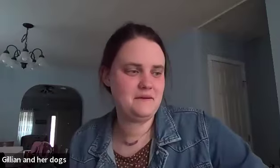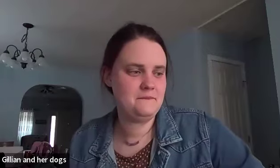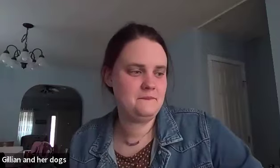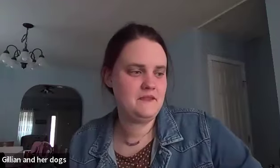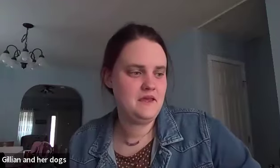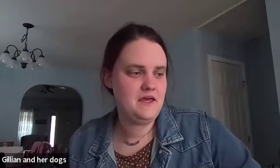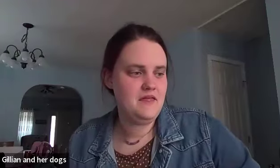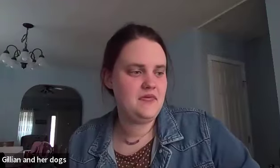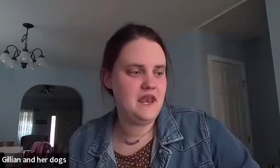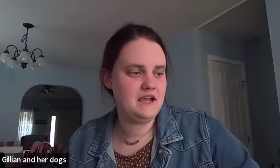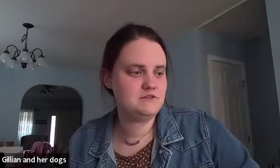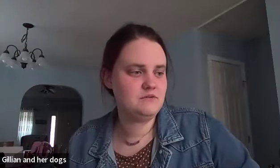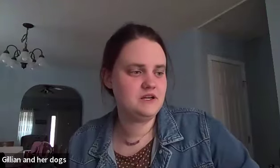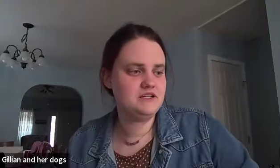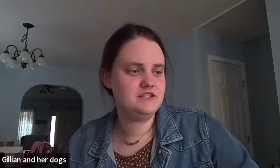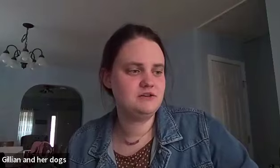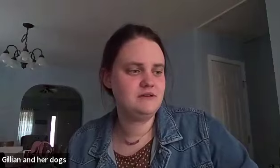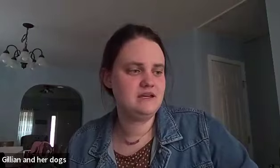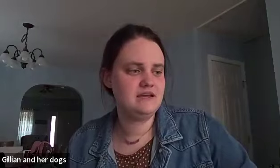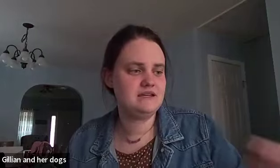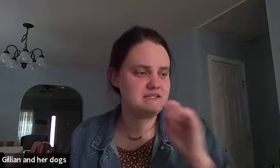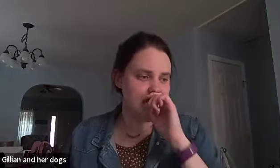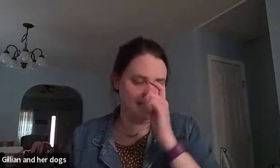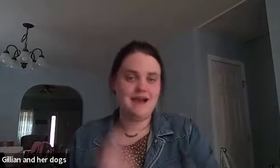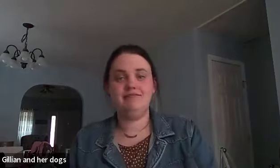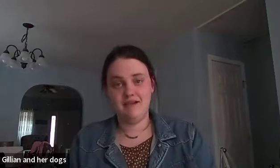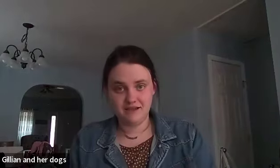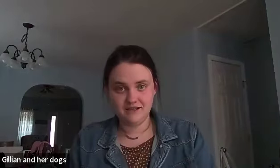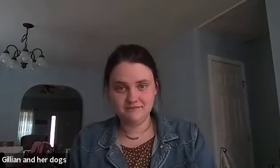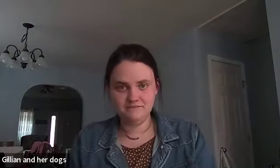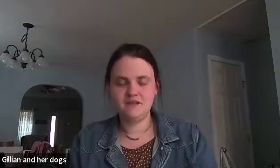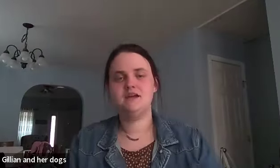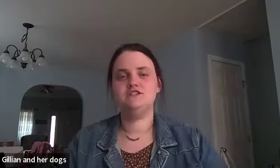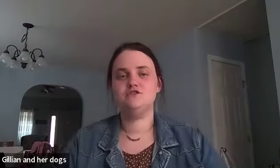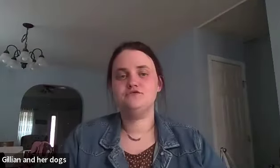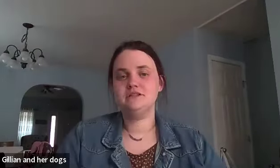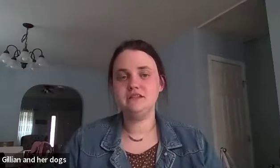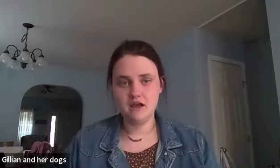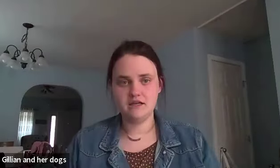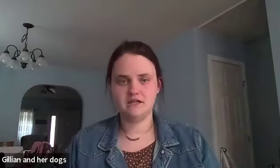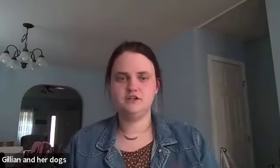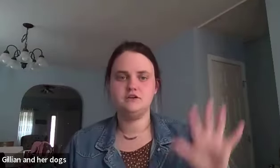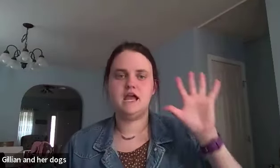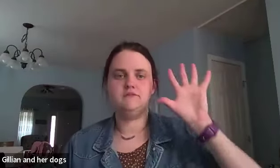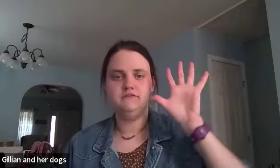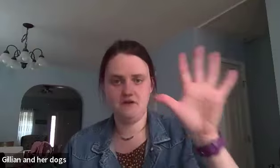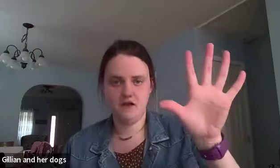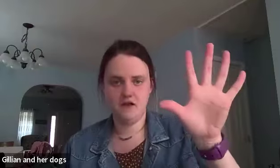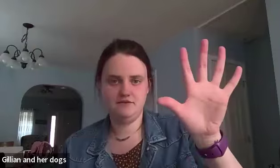Okay. The next one we're going to do is a lion. And so for lion, you're going to have a